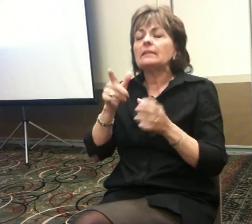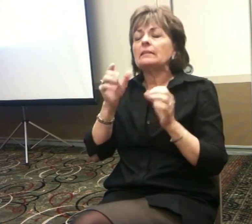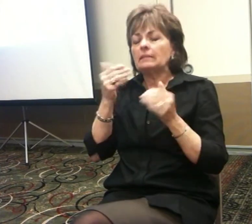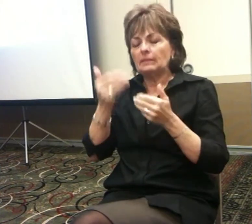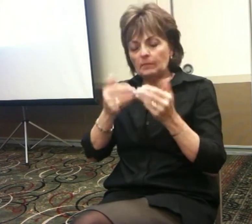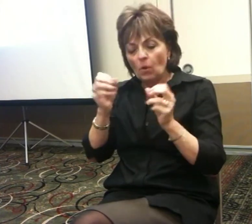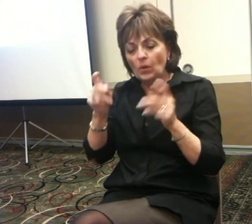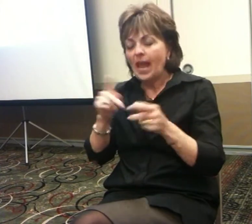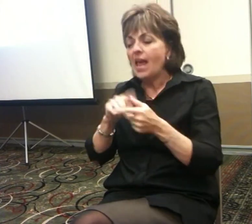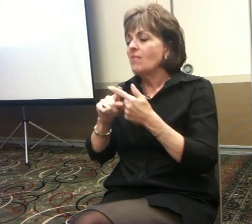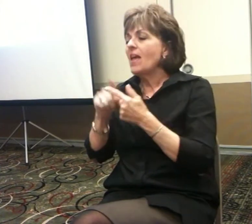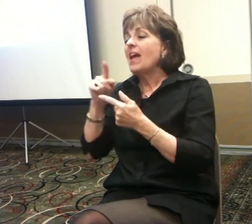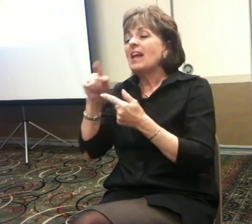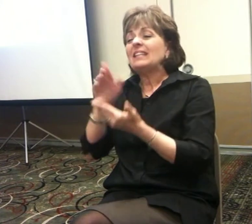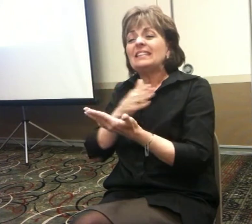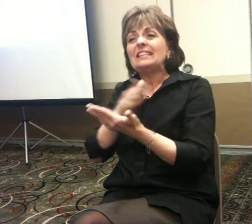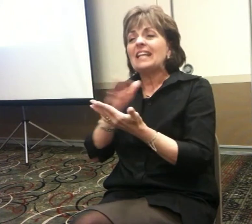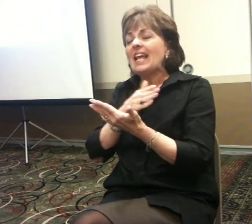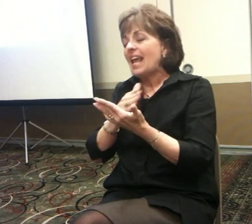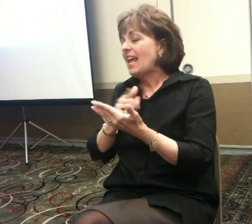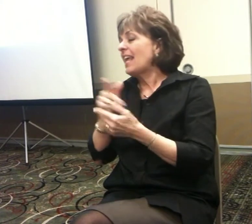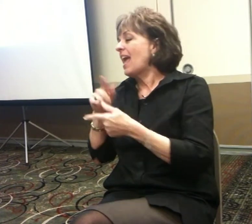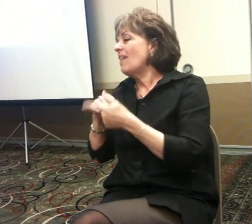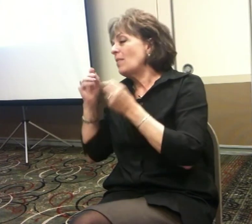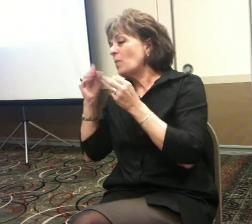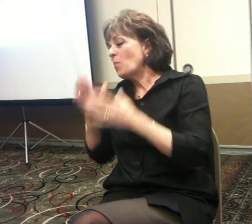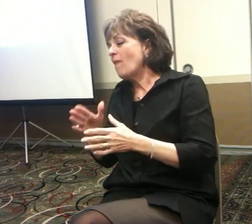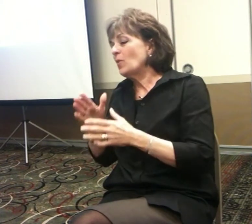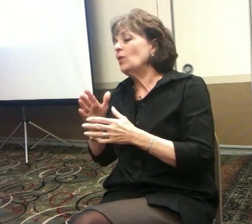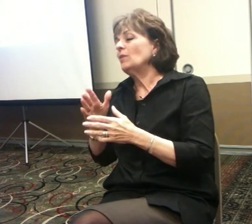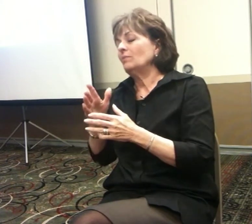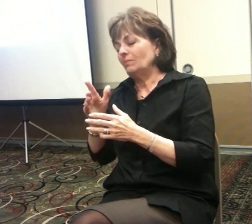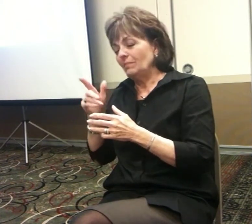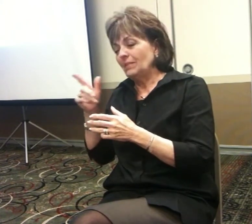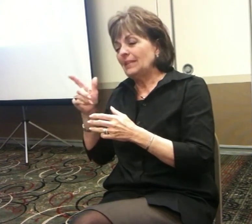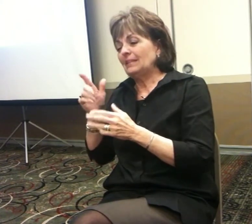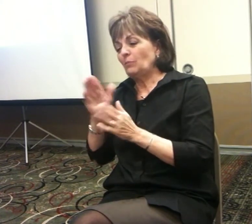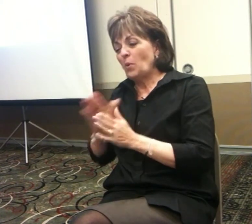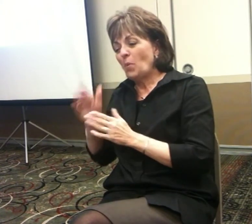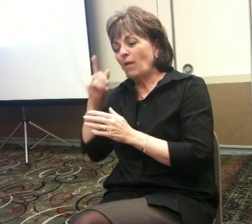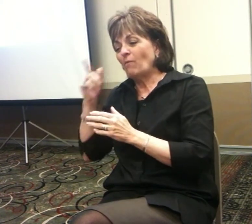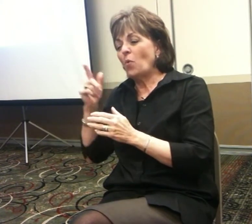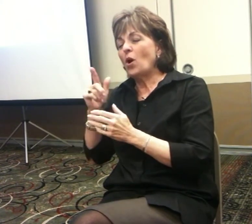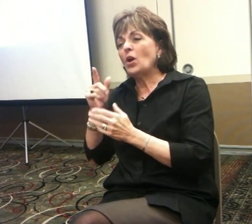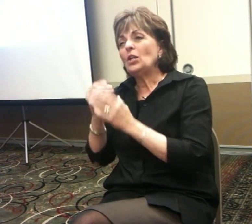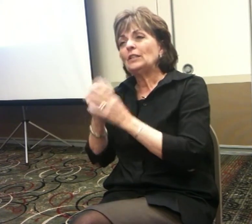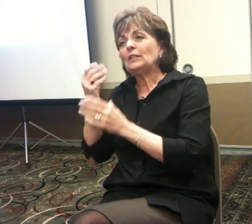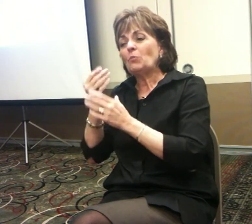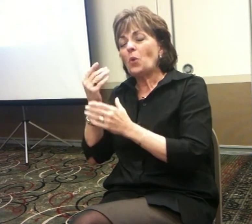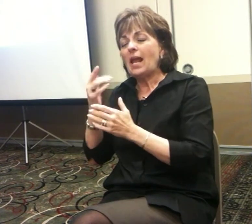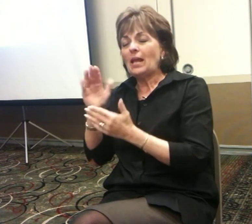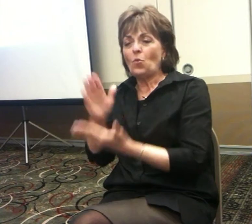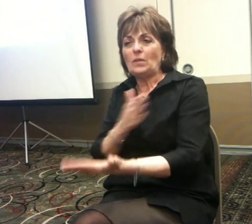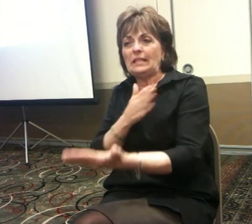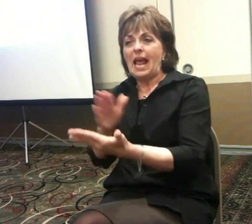singing. He sings a little bit beyond the class. We're getting ready for spring recital. Sings a little bit behind the other students. Why might a student